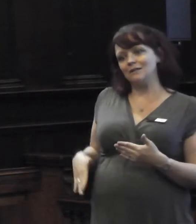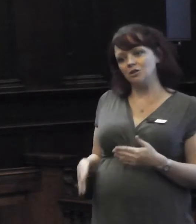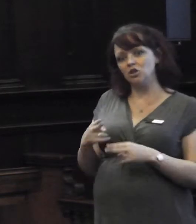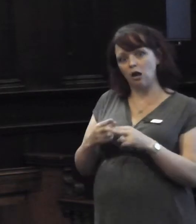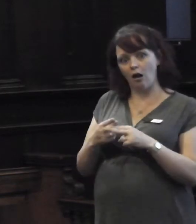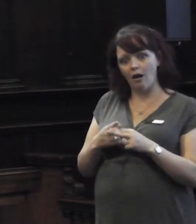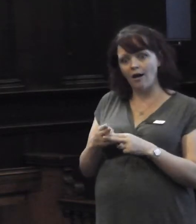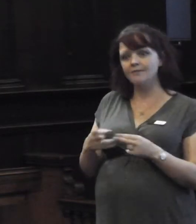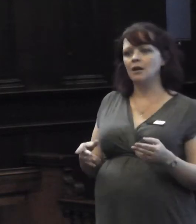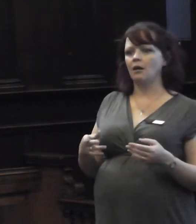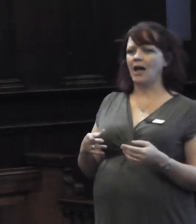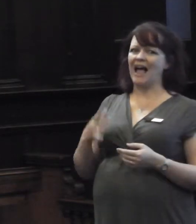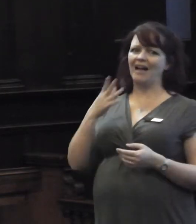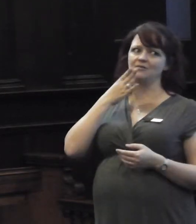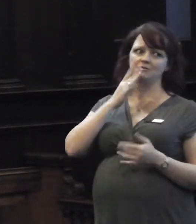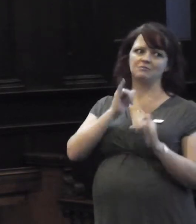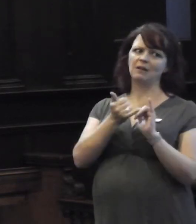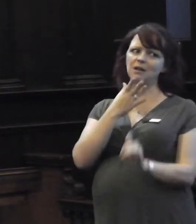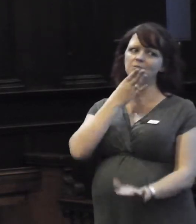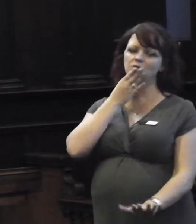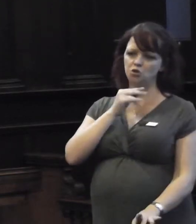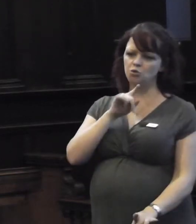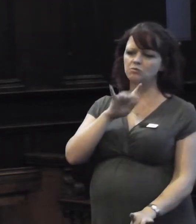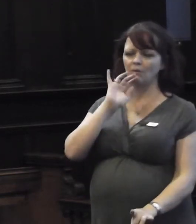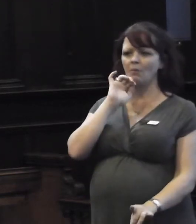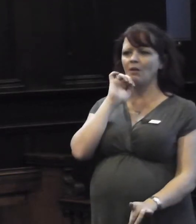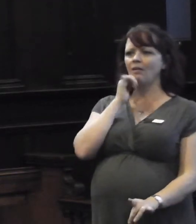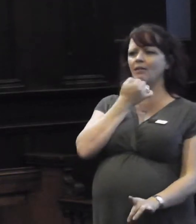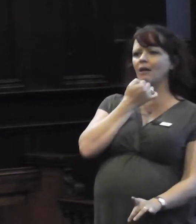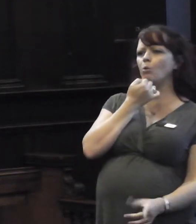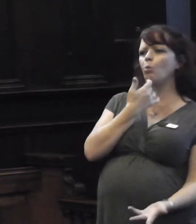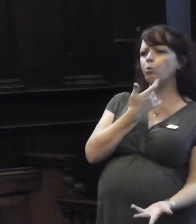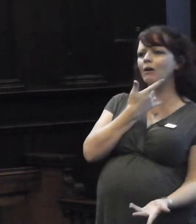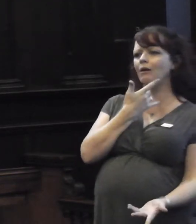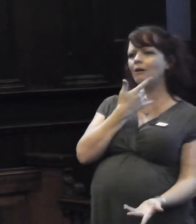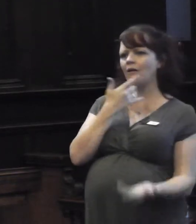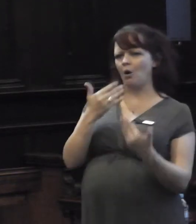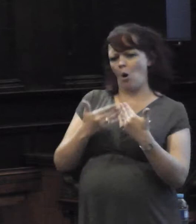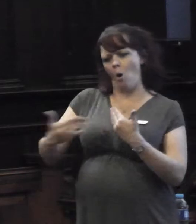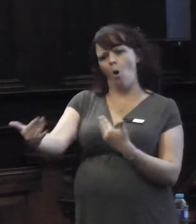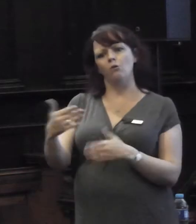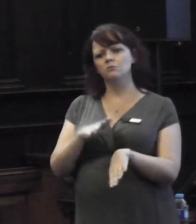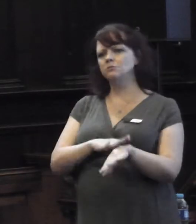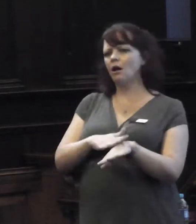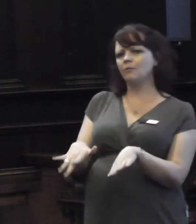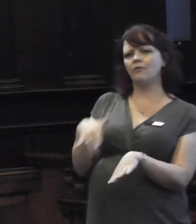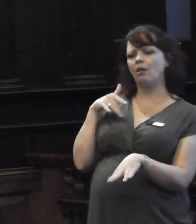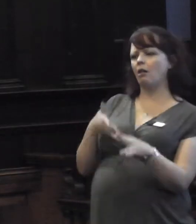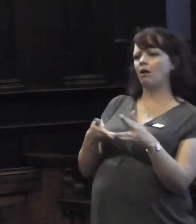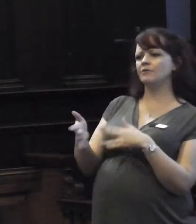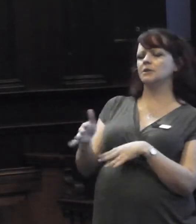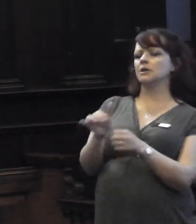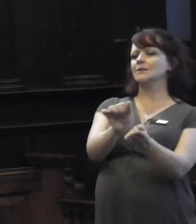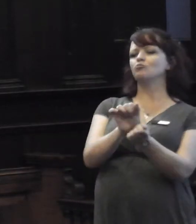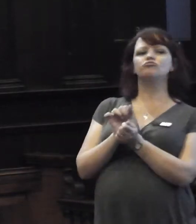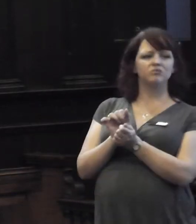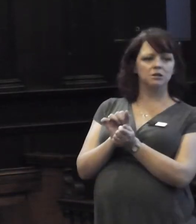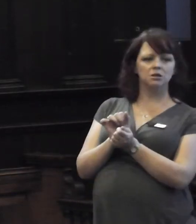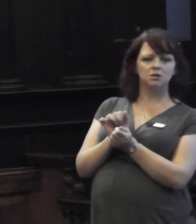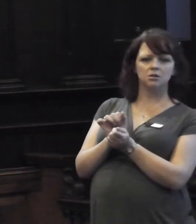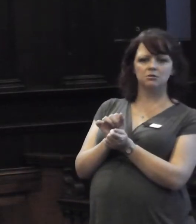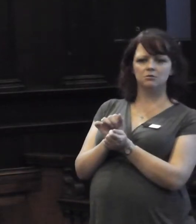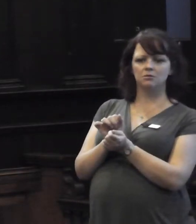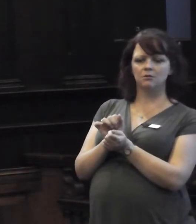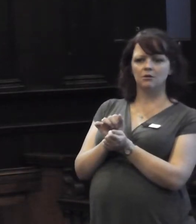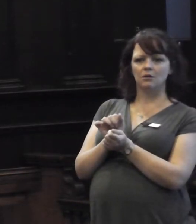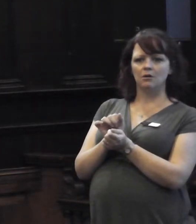themselves into periods of time, very often very long periods of time, in custody, with